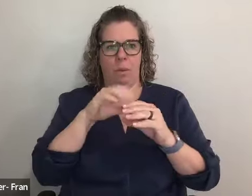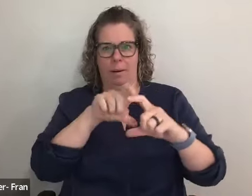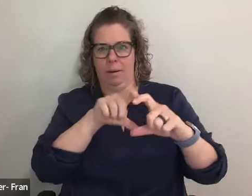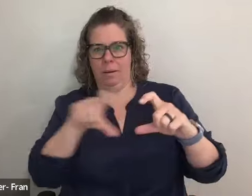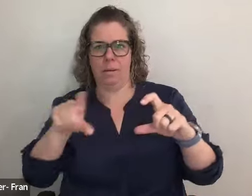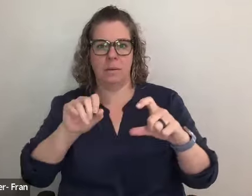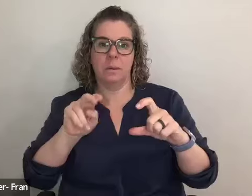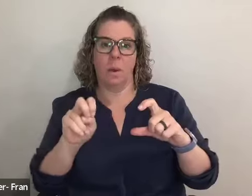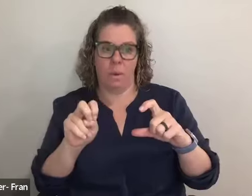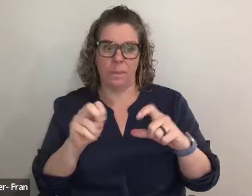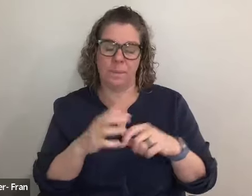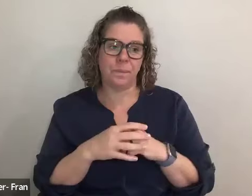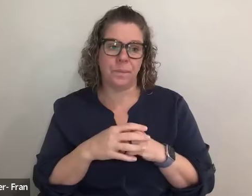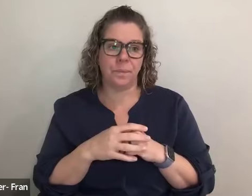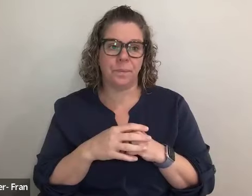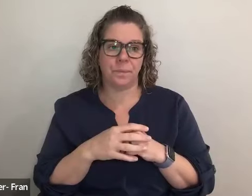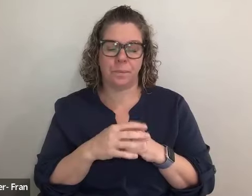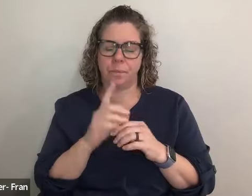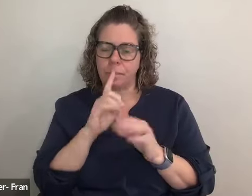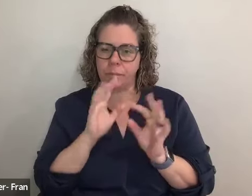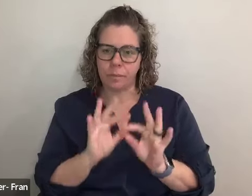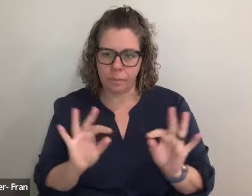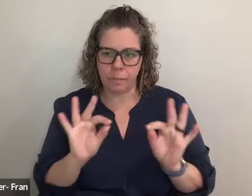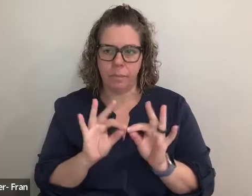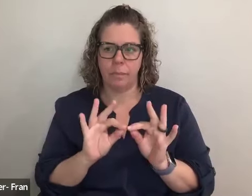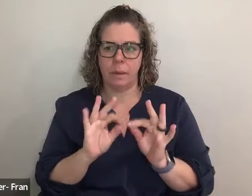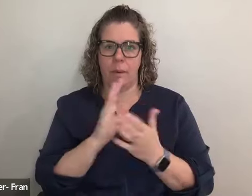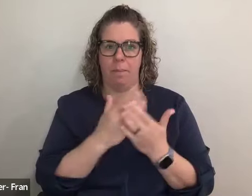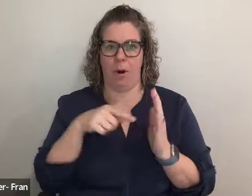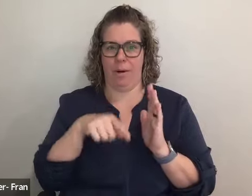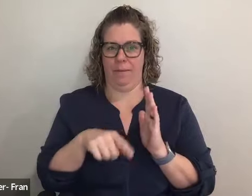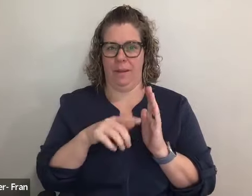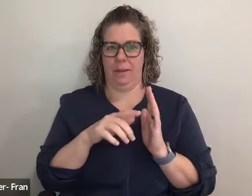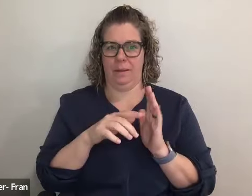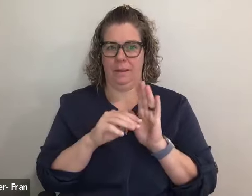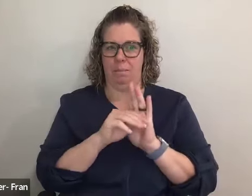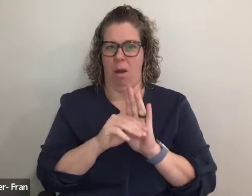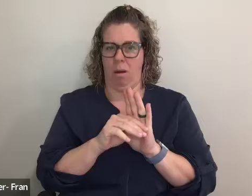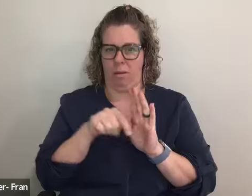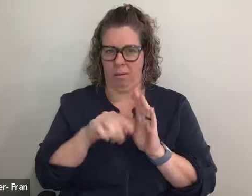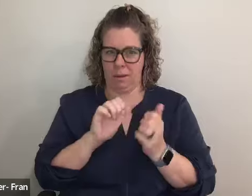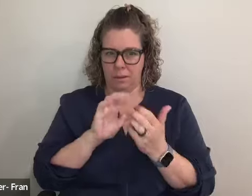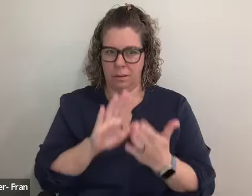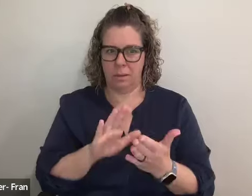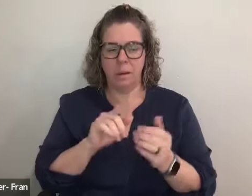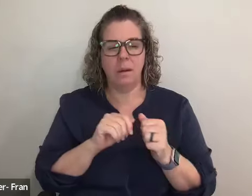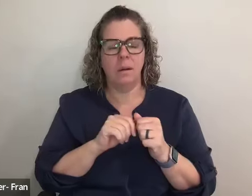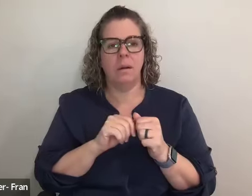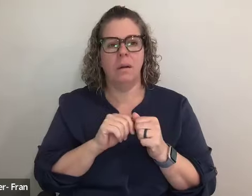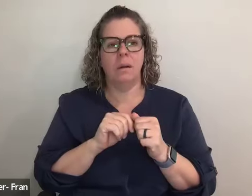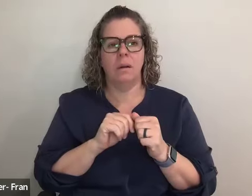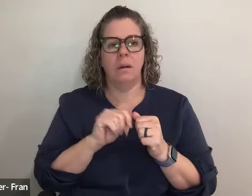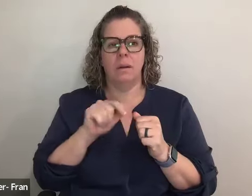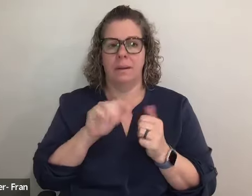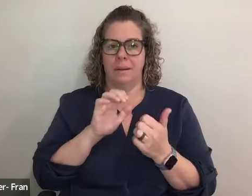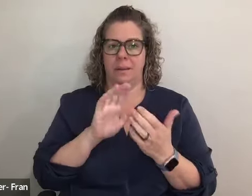And so a really important component of this model too is that this model highlights